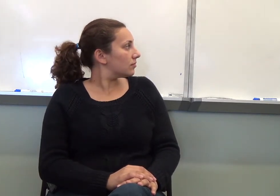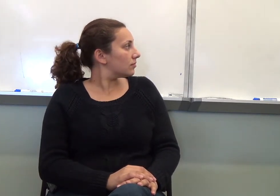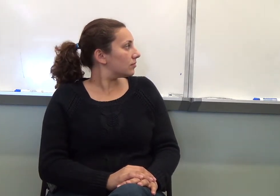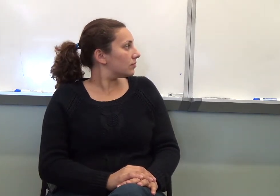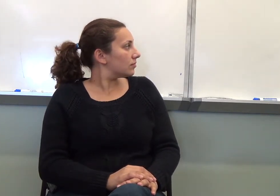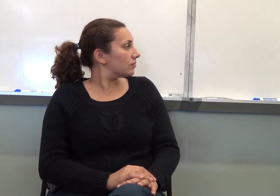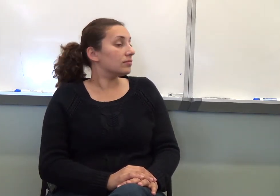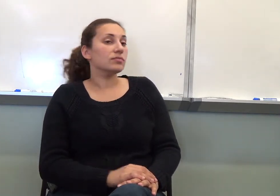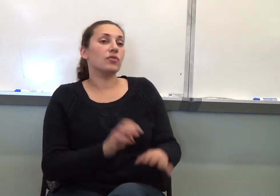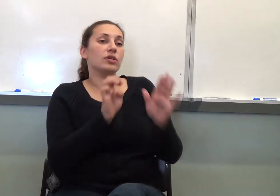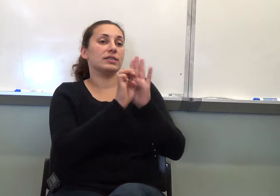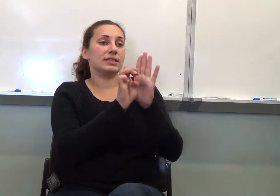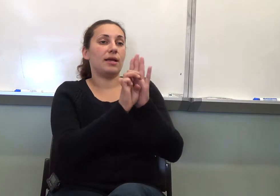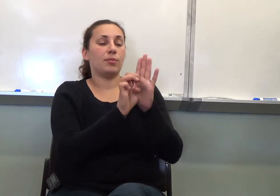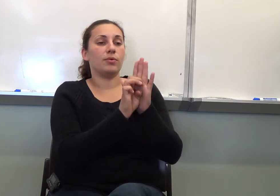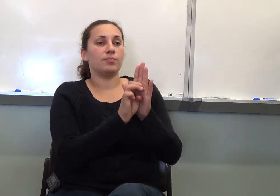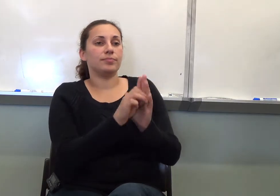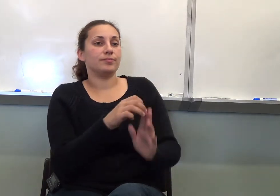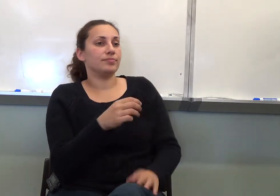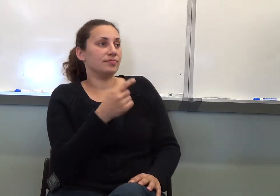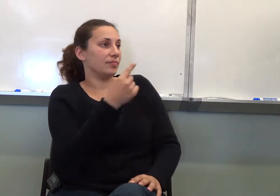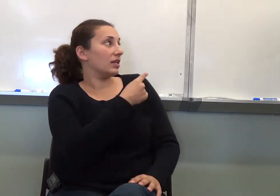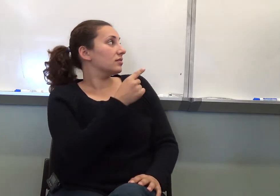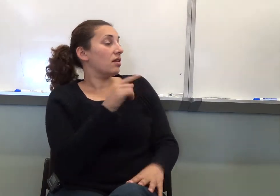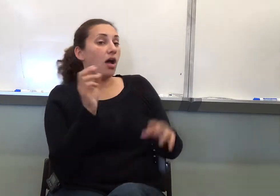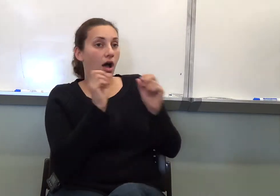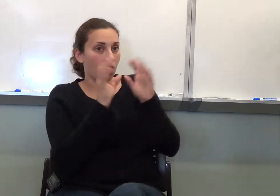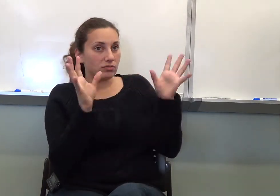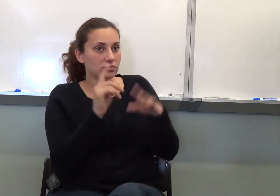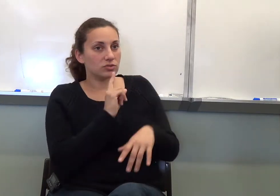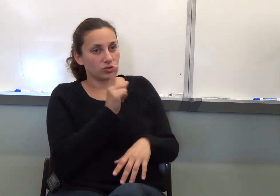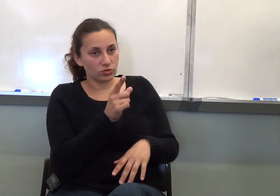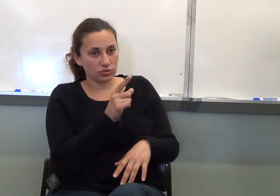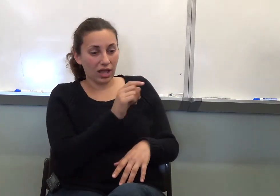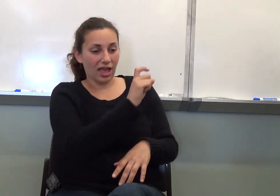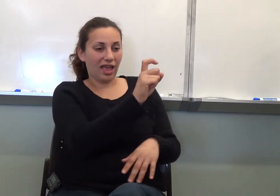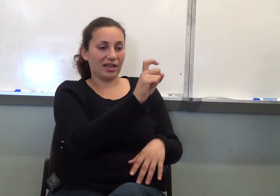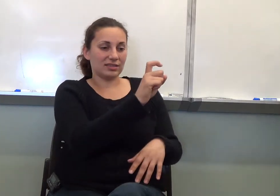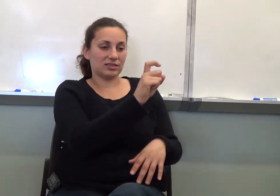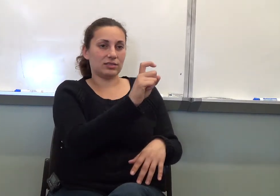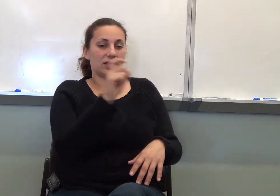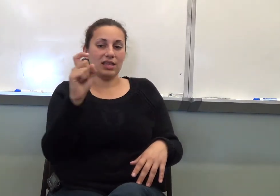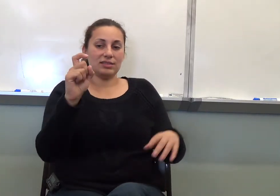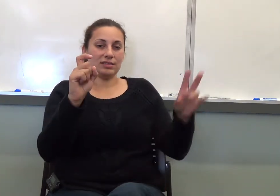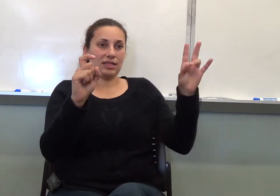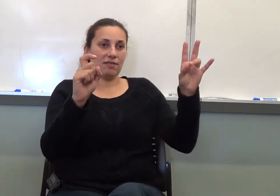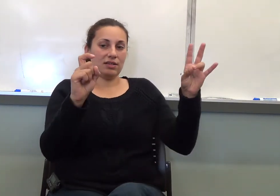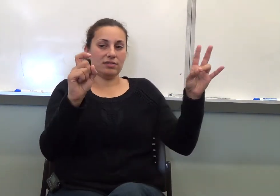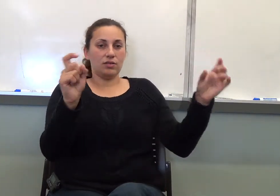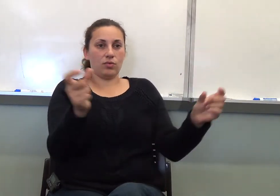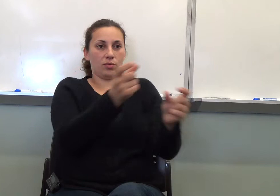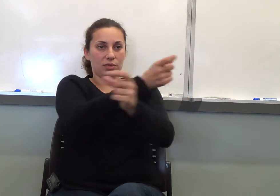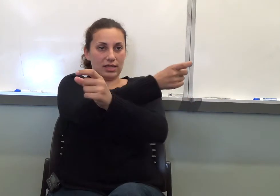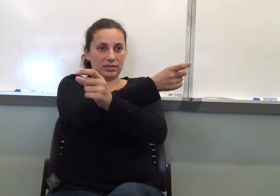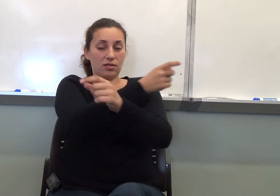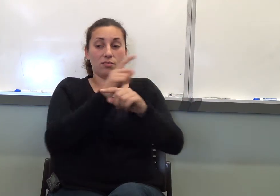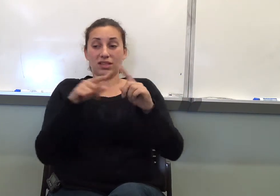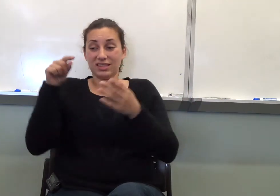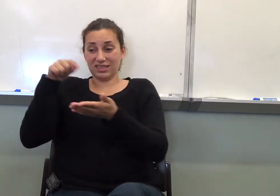For example, this one obviously is true when you replace x with 7. This one, not obviously, is true when you replace